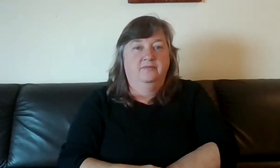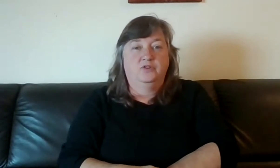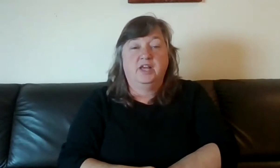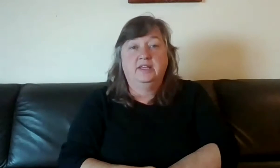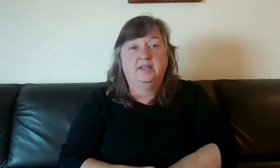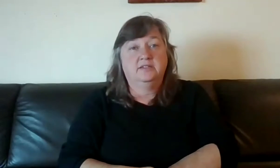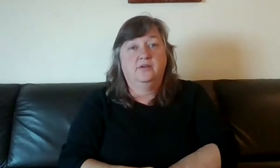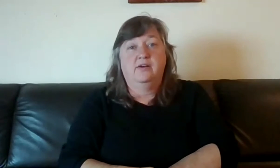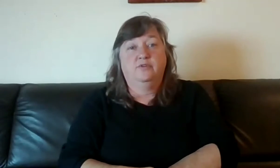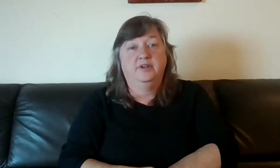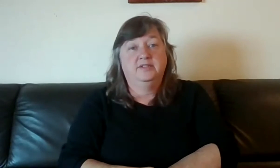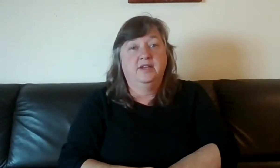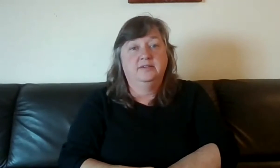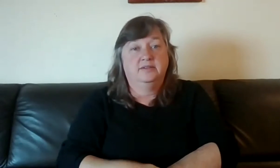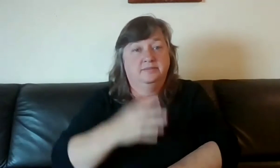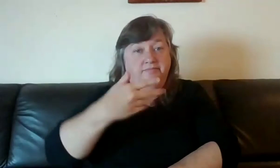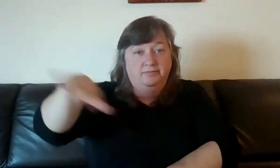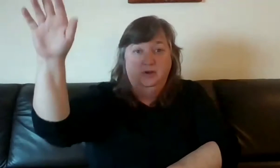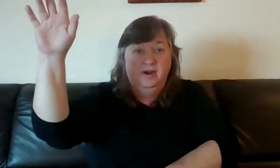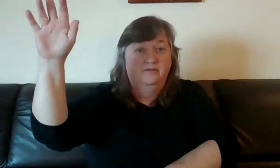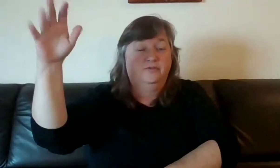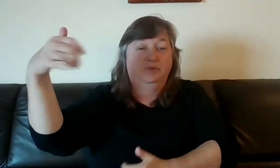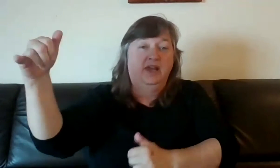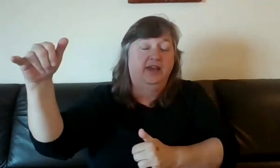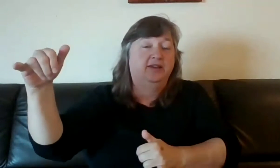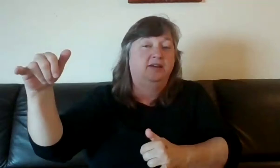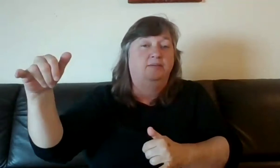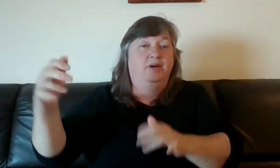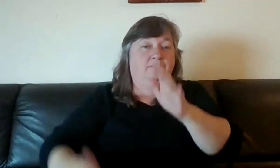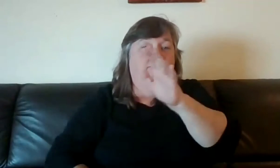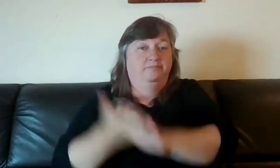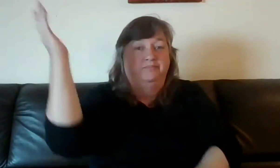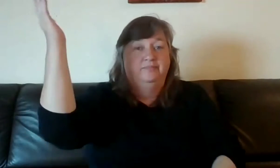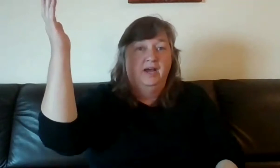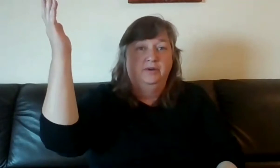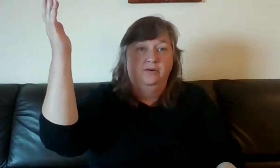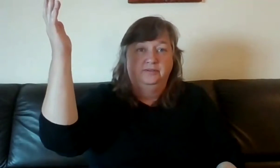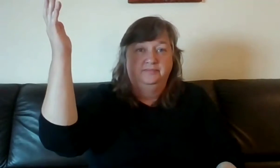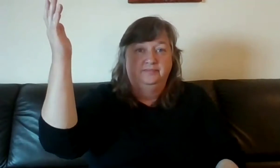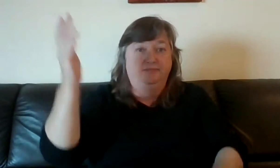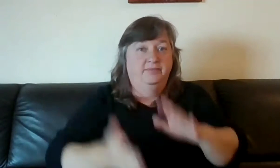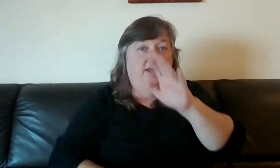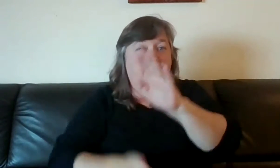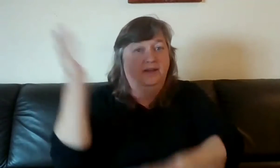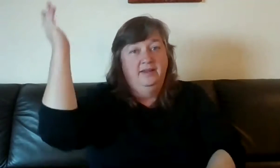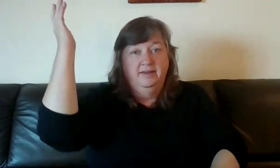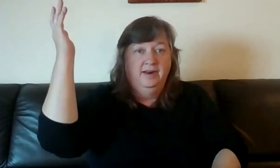you're telling kids to go out for recess, go out for play, but I'm going. End of the day, out of